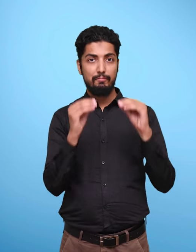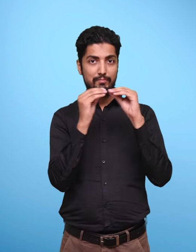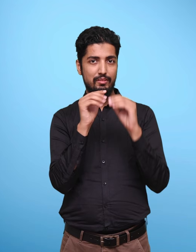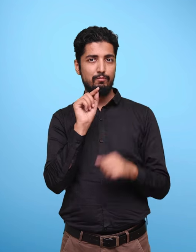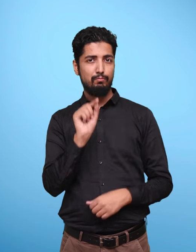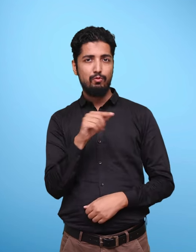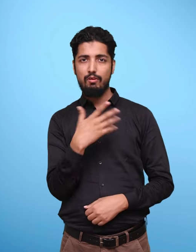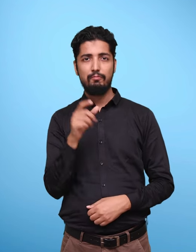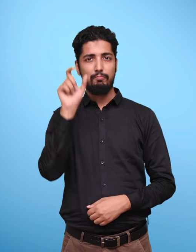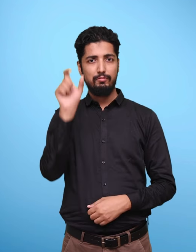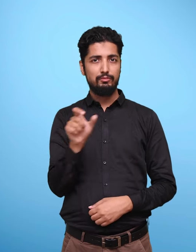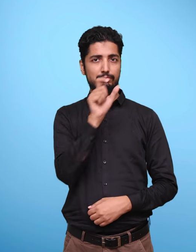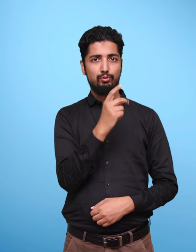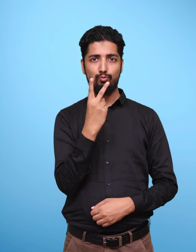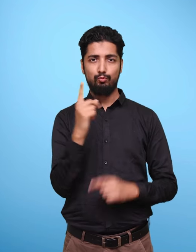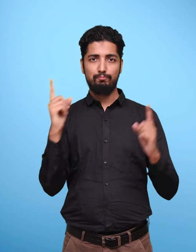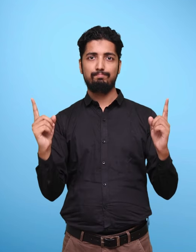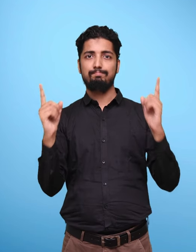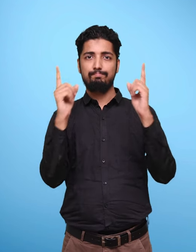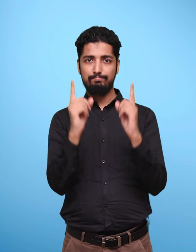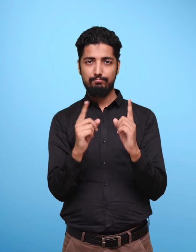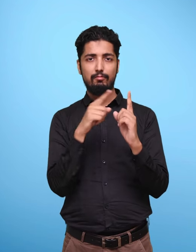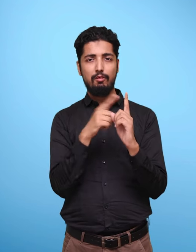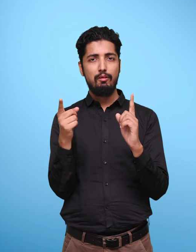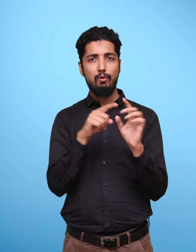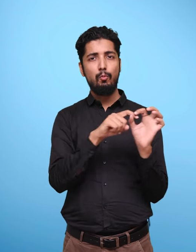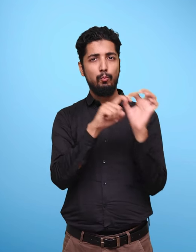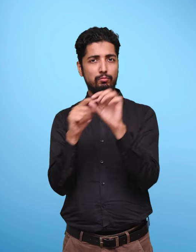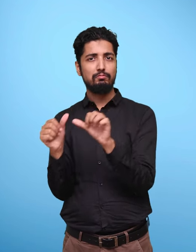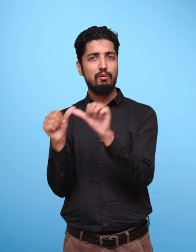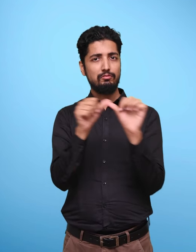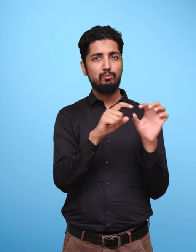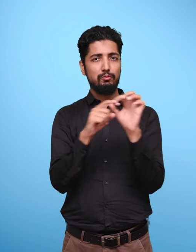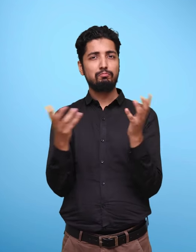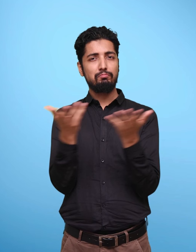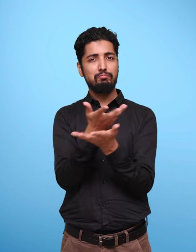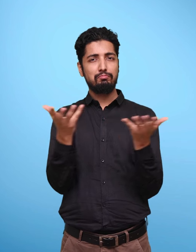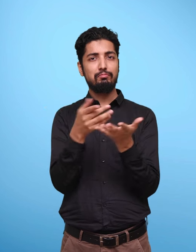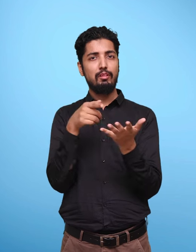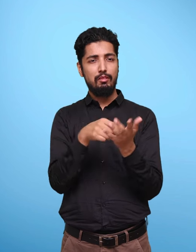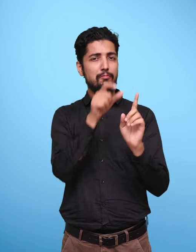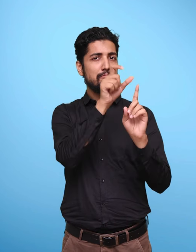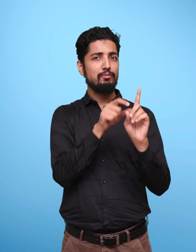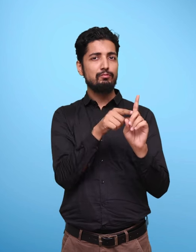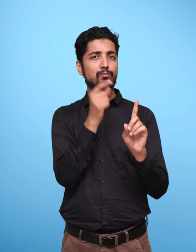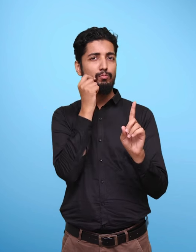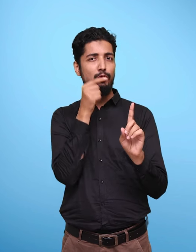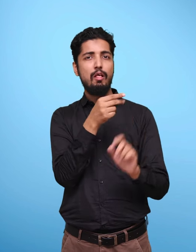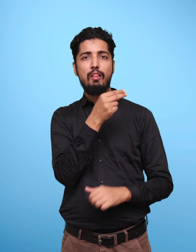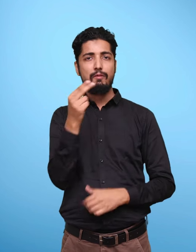B. Talking in pairs. Ask your partner questions, such as the ones